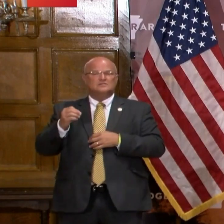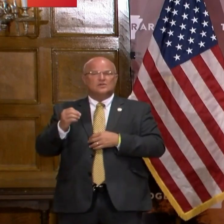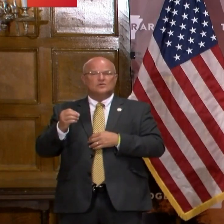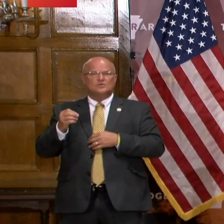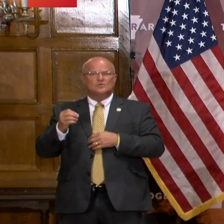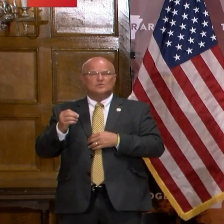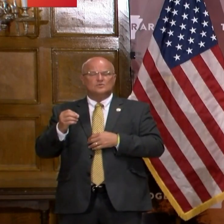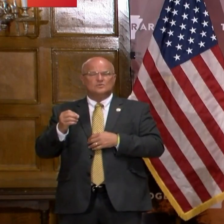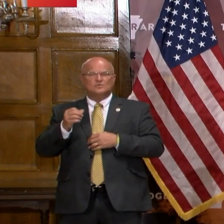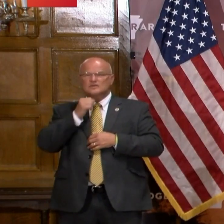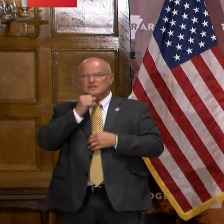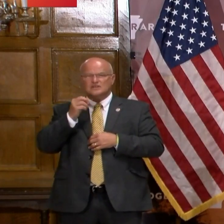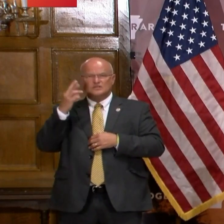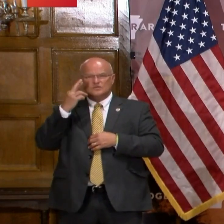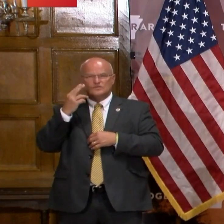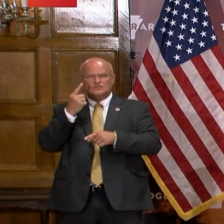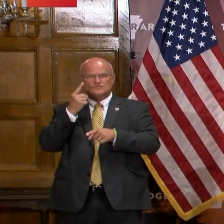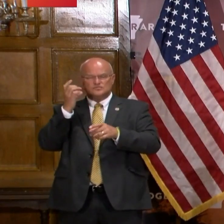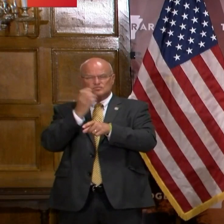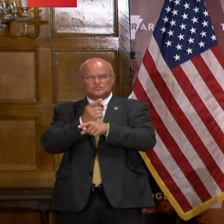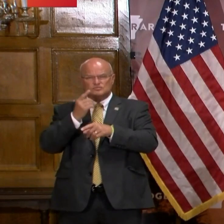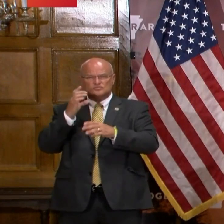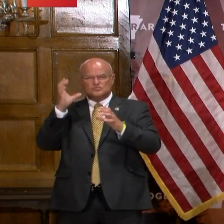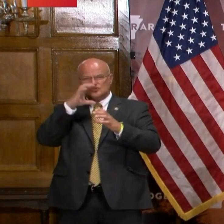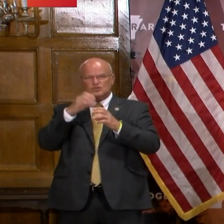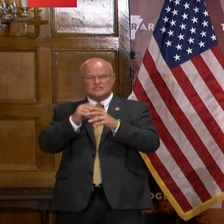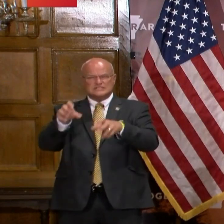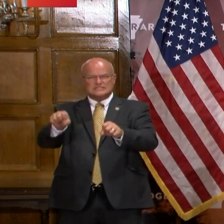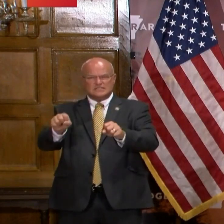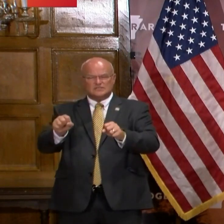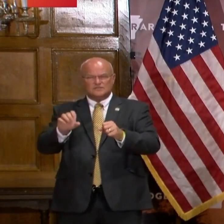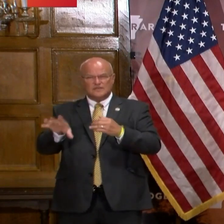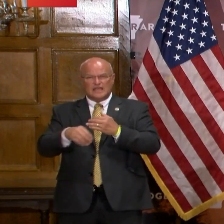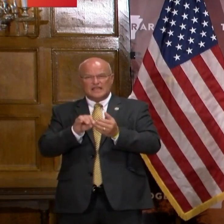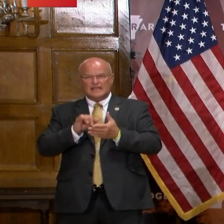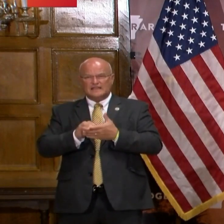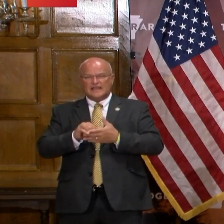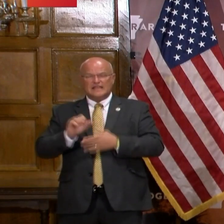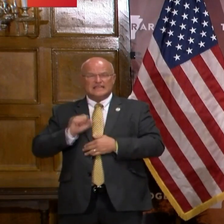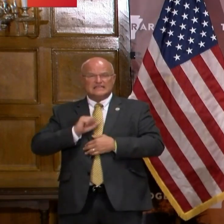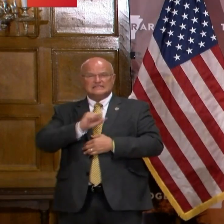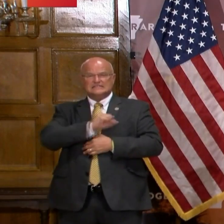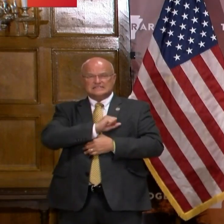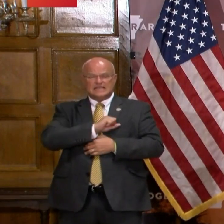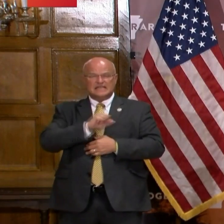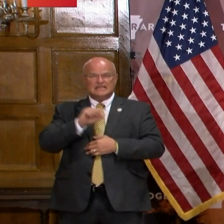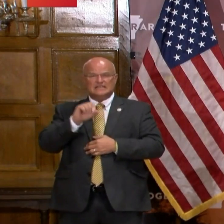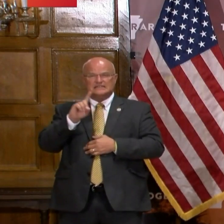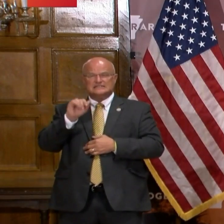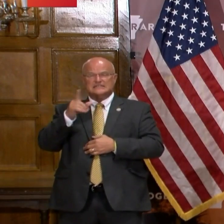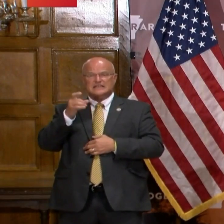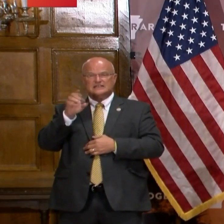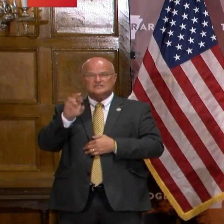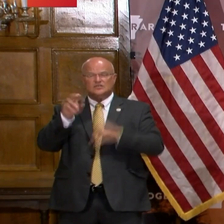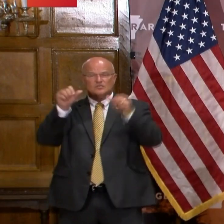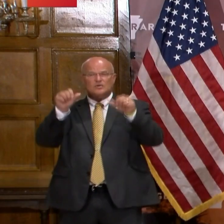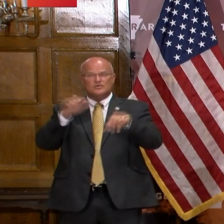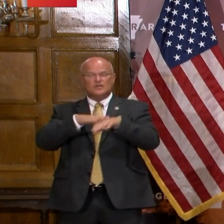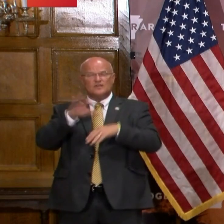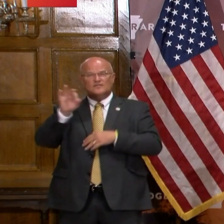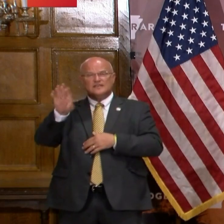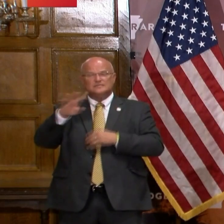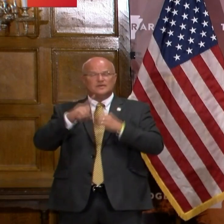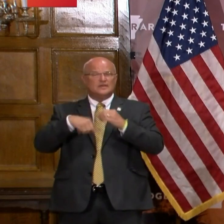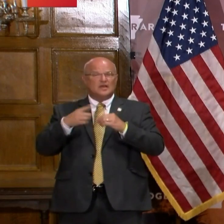prohibits unreasonable searches and seizures. Add to that, State Senator Bob Ballinger recently posting on